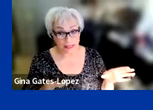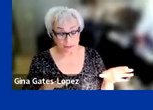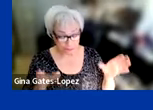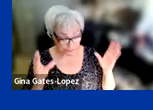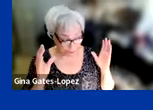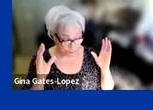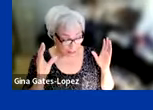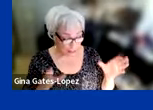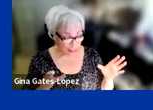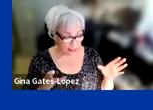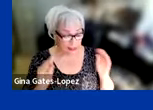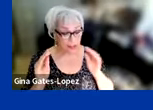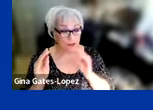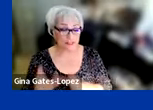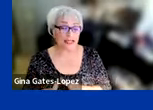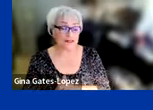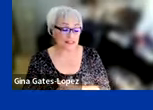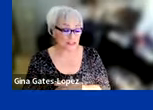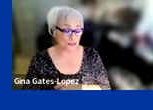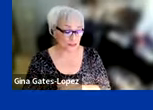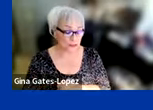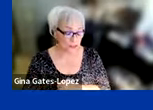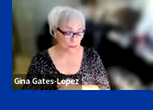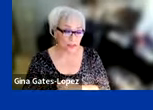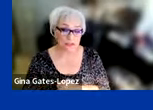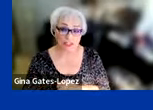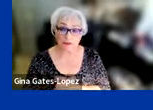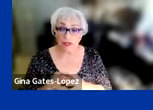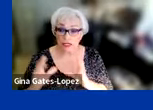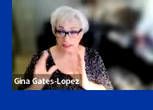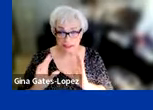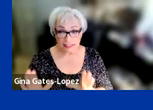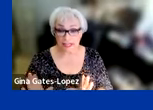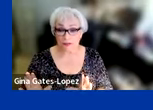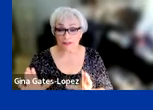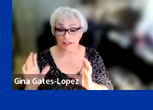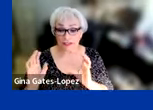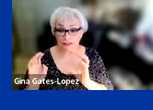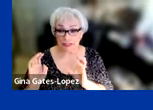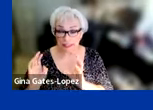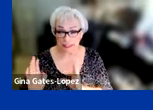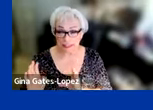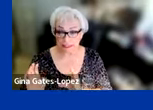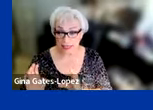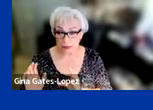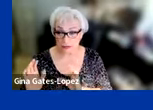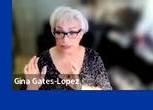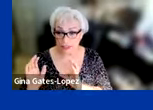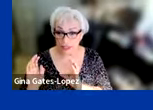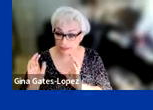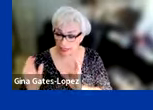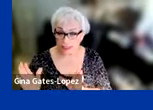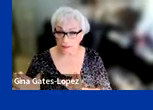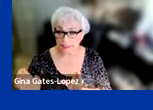get paid. And with San Jose Digital Inclusion Partnership, it's 6 hours. And if they need the 6 hours,